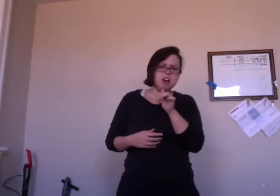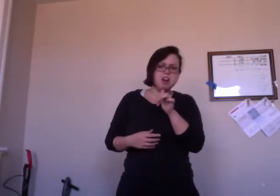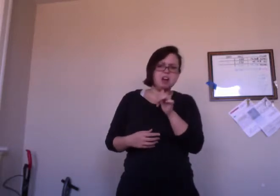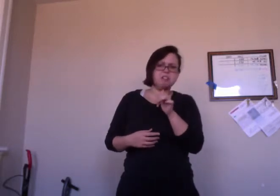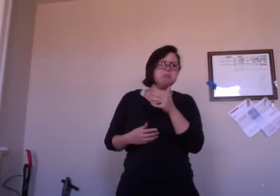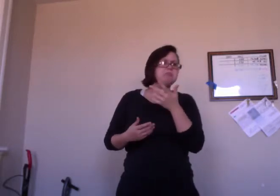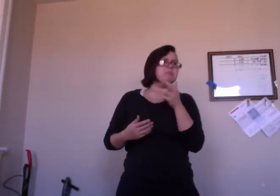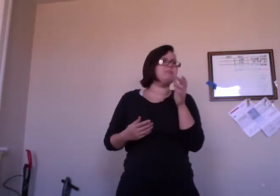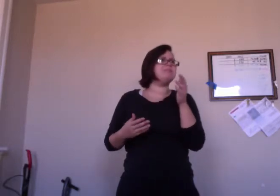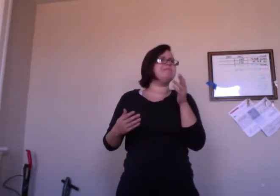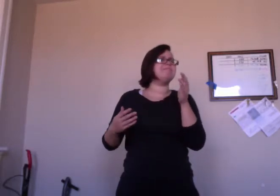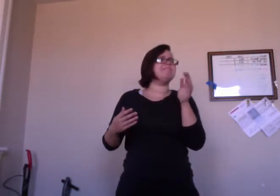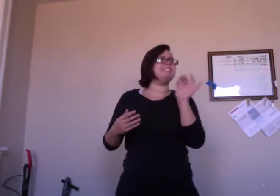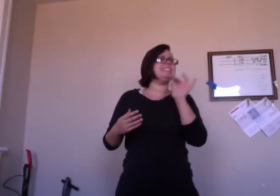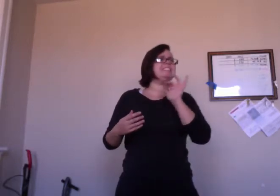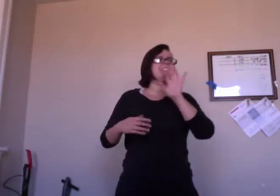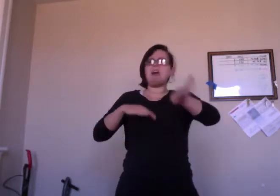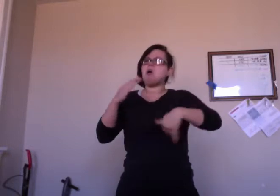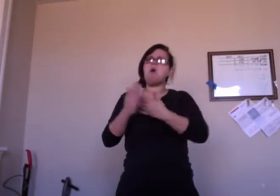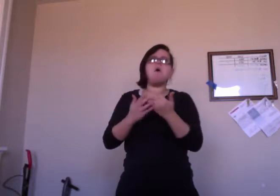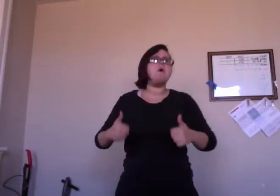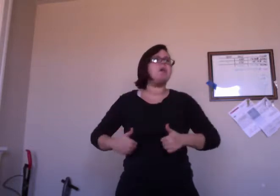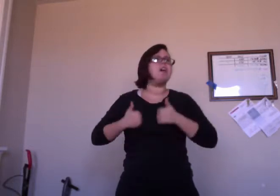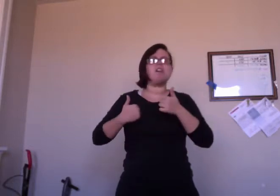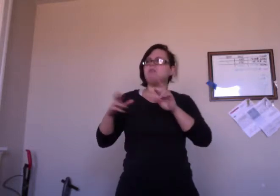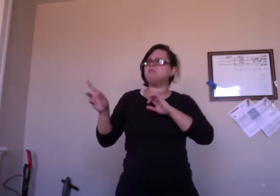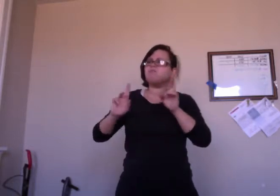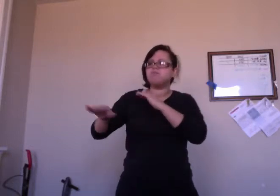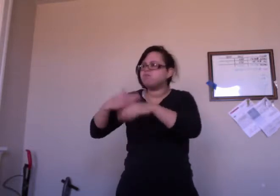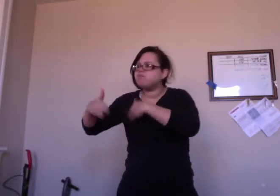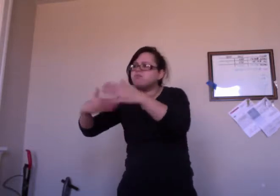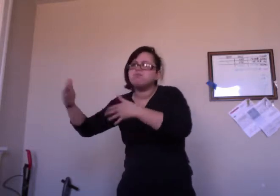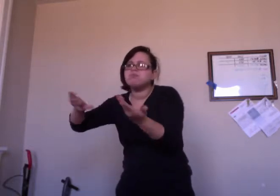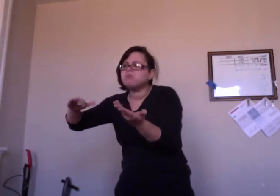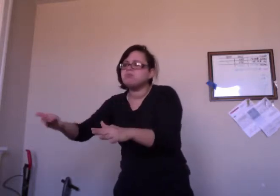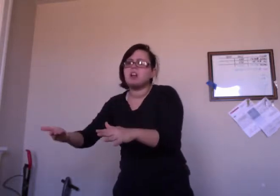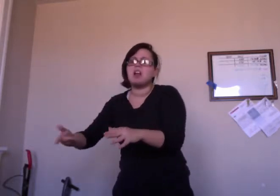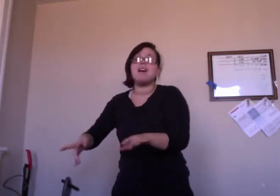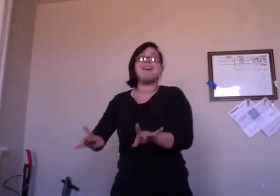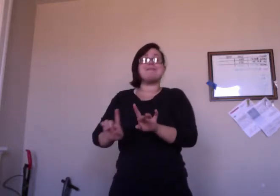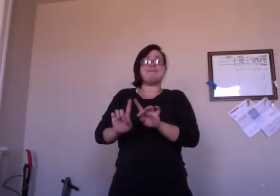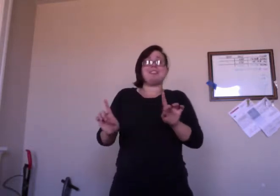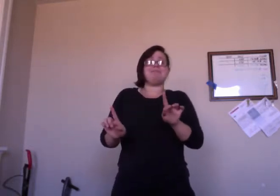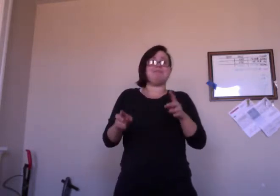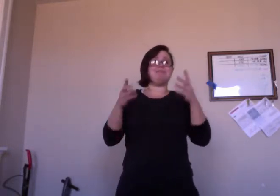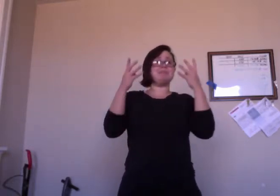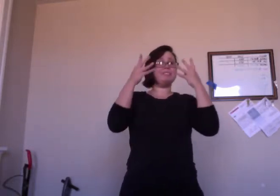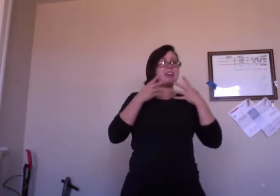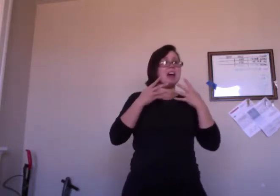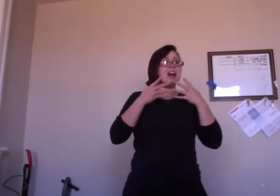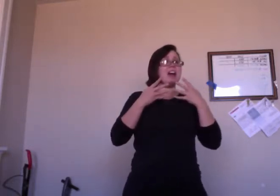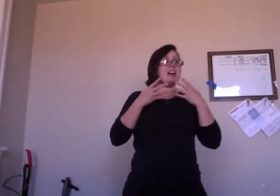whole lives. But it was very sad. I didn't want to go. I love my life. And that sadness